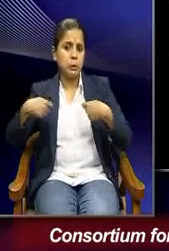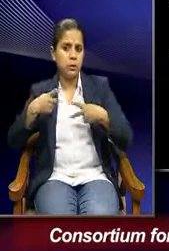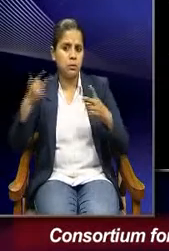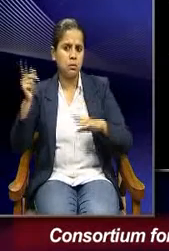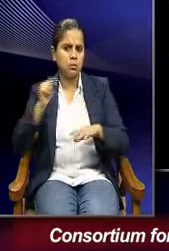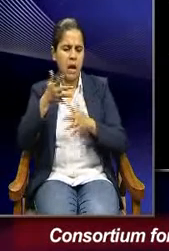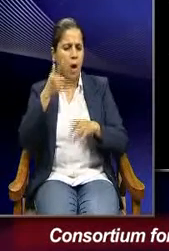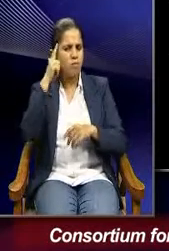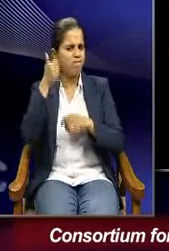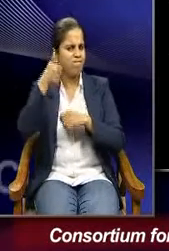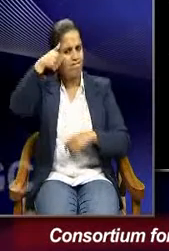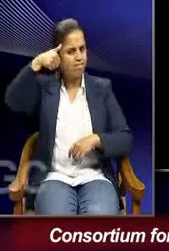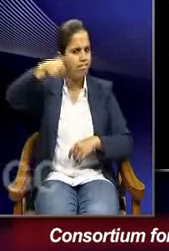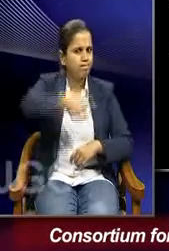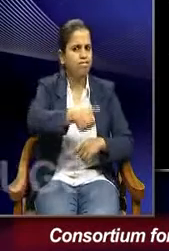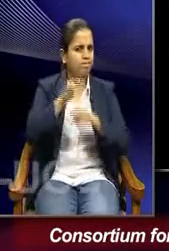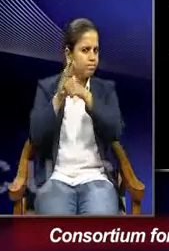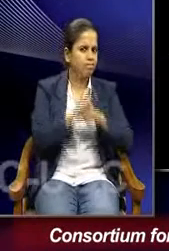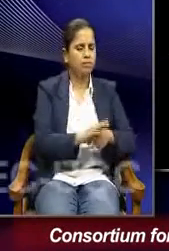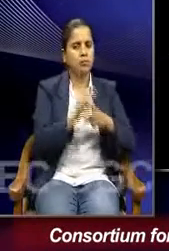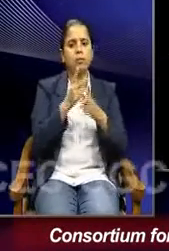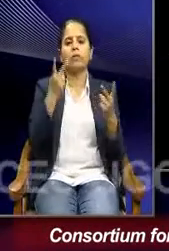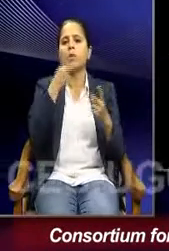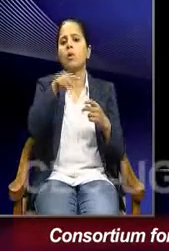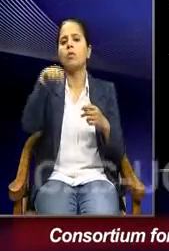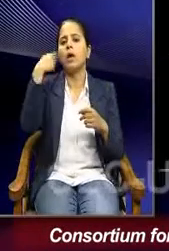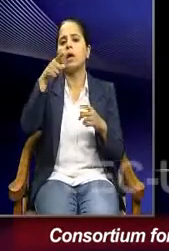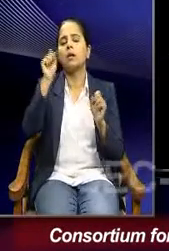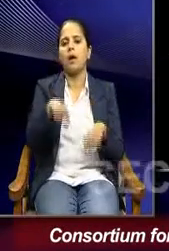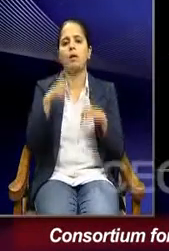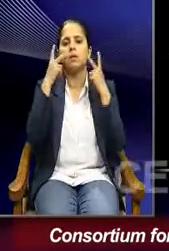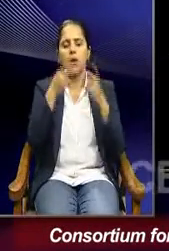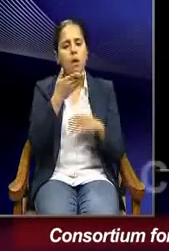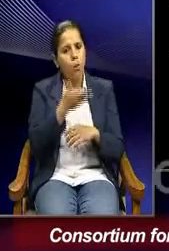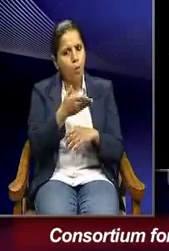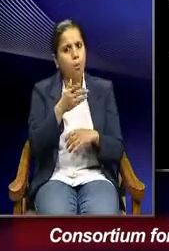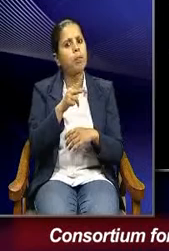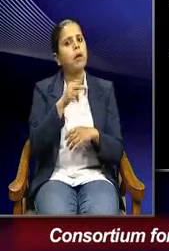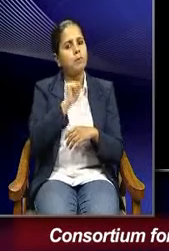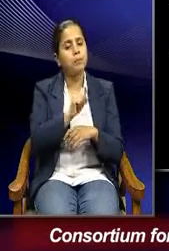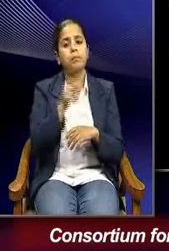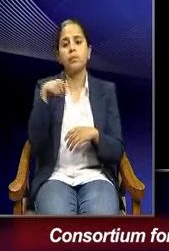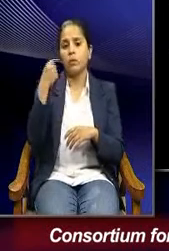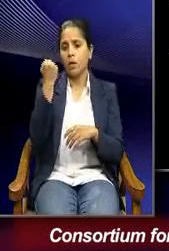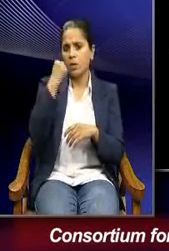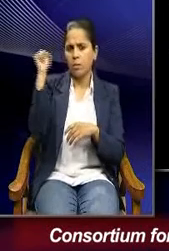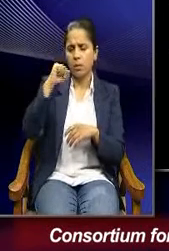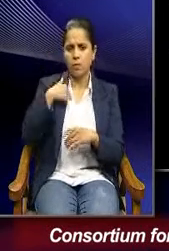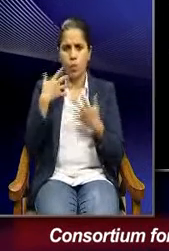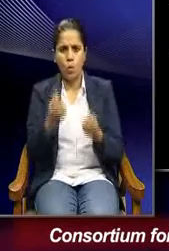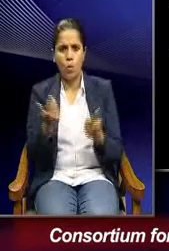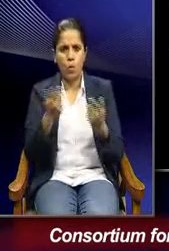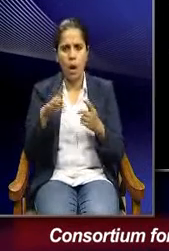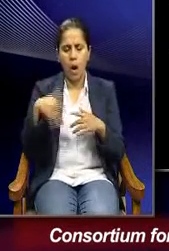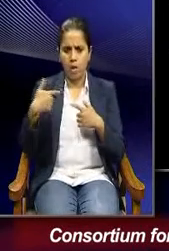working class, could be seen in this particular film. And what the protagonist wanted was that how he should